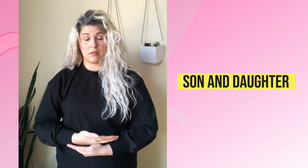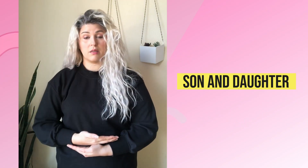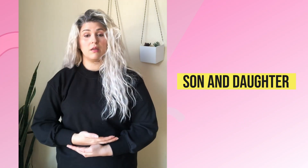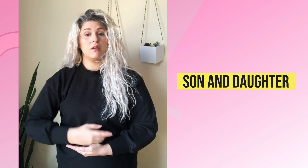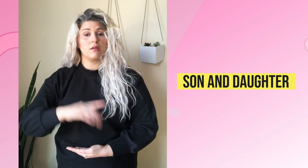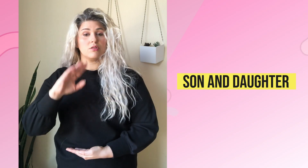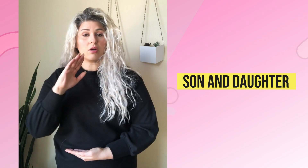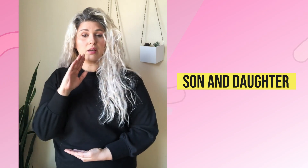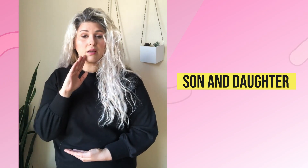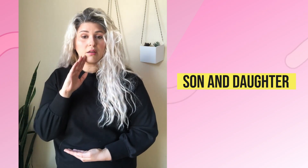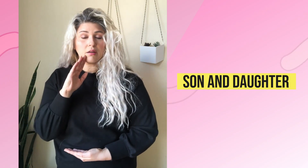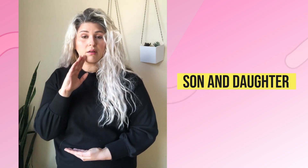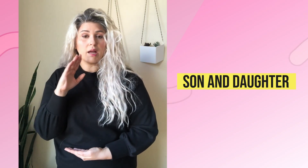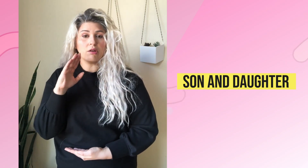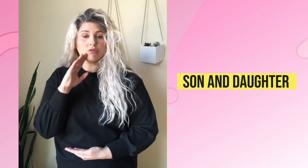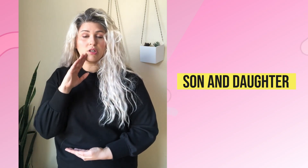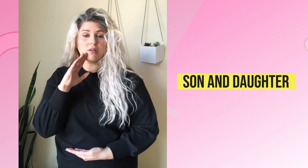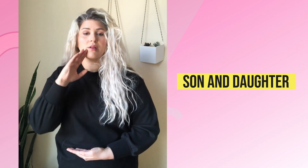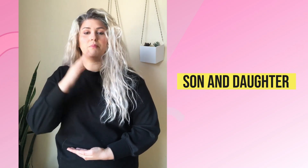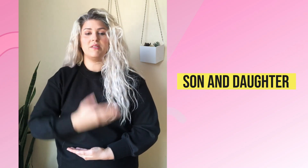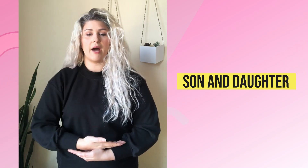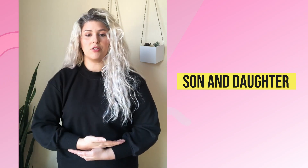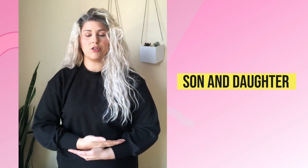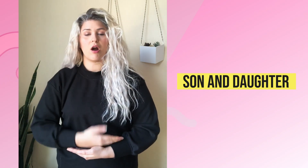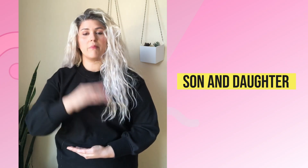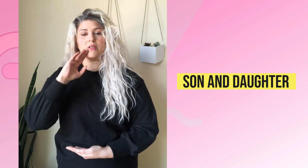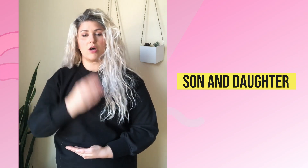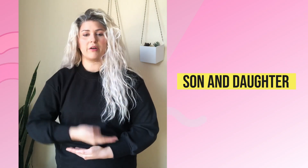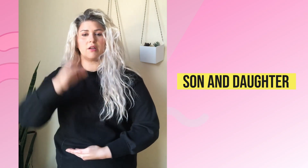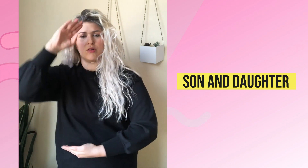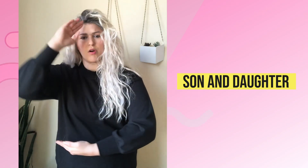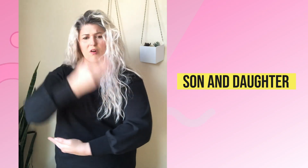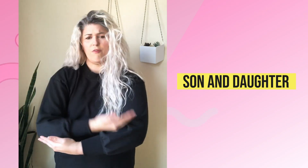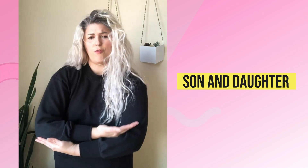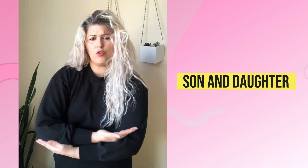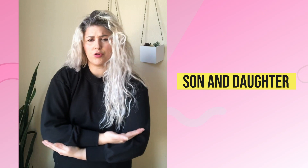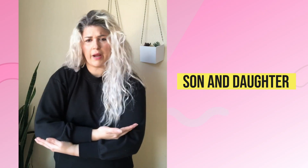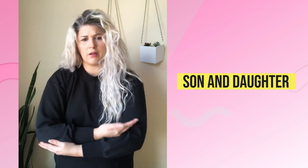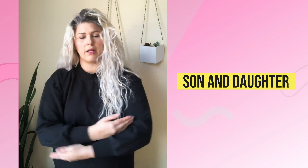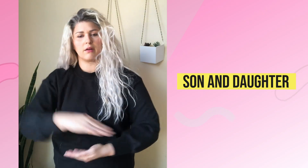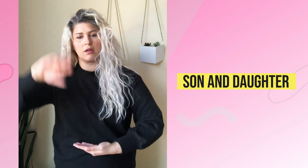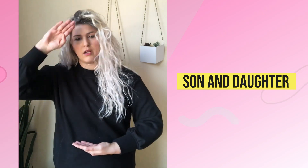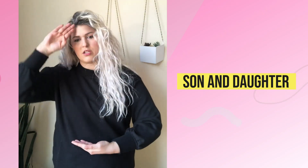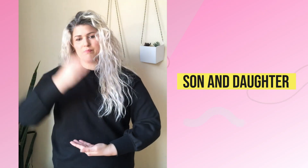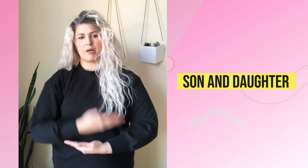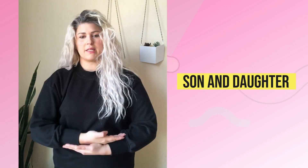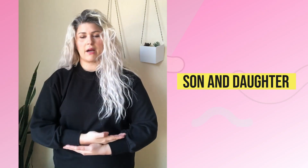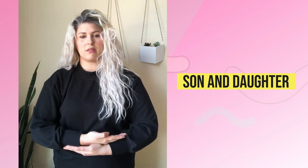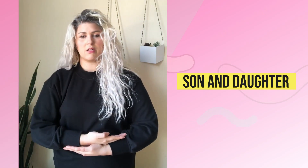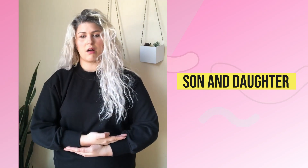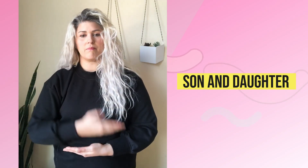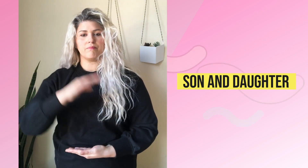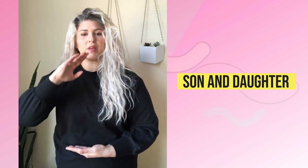son. Start here at your chin, come down into your arm, daughter. Now you don't go full cradle here, just bring